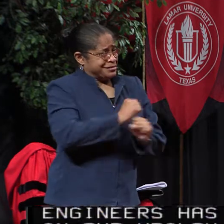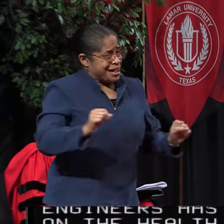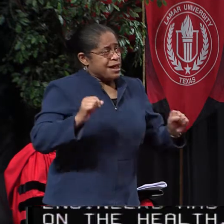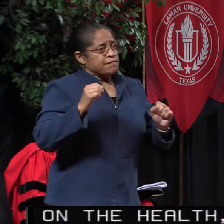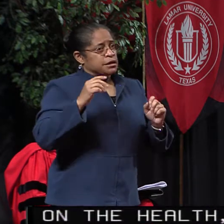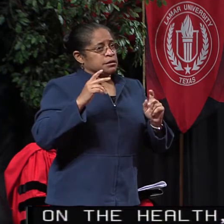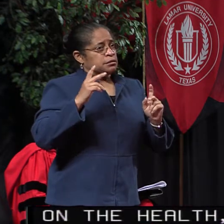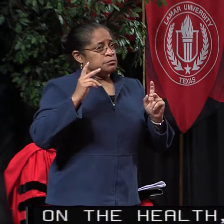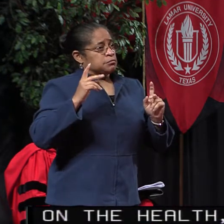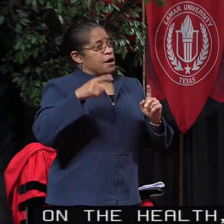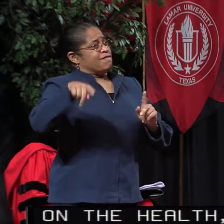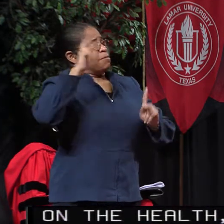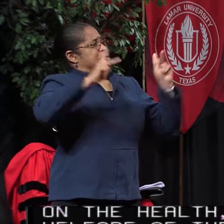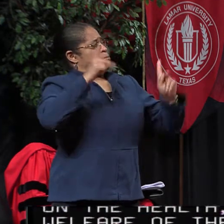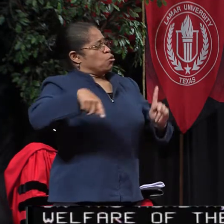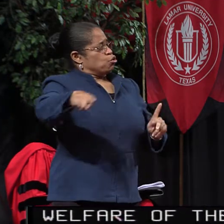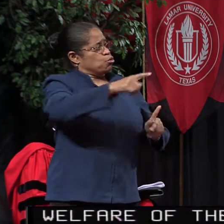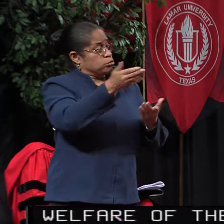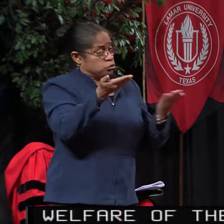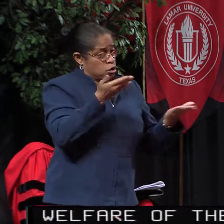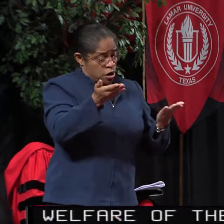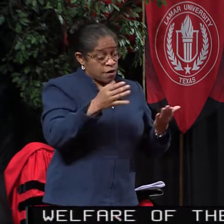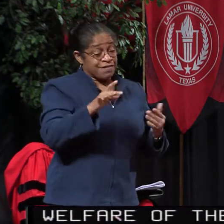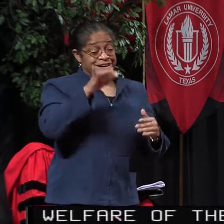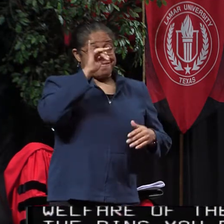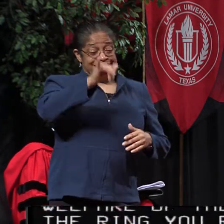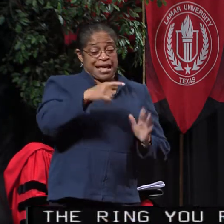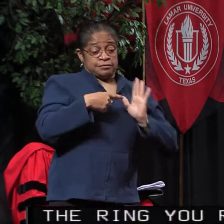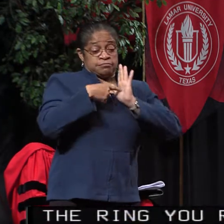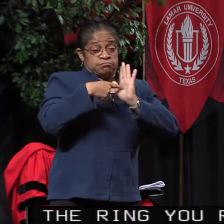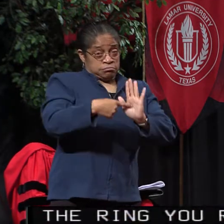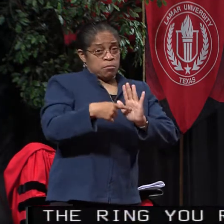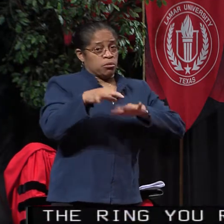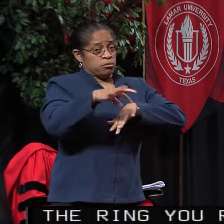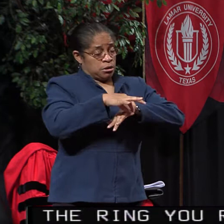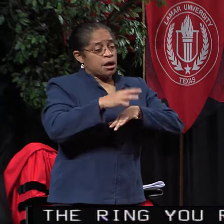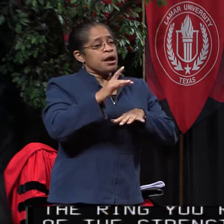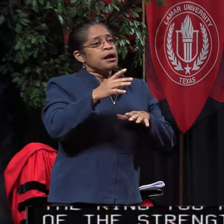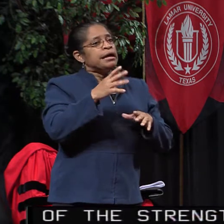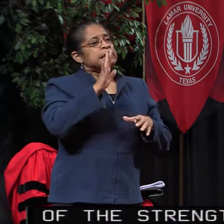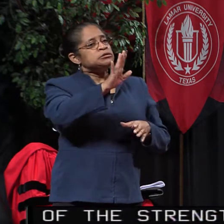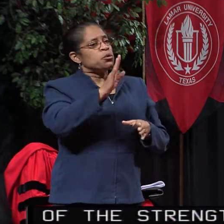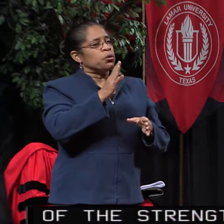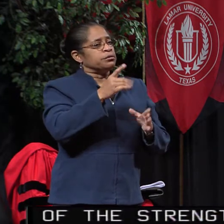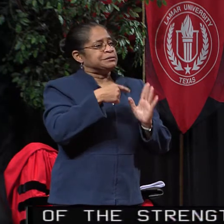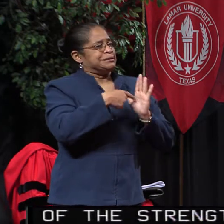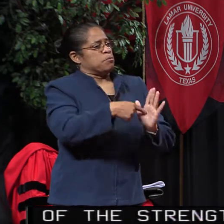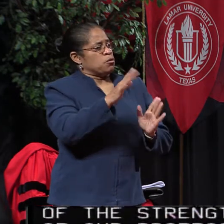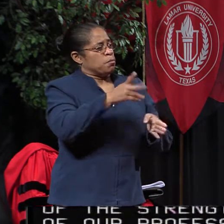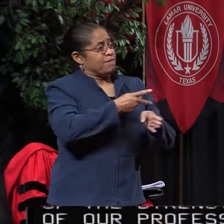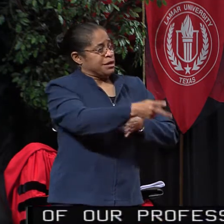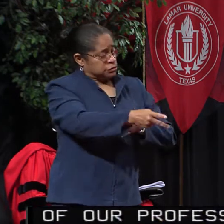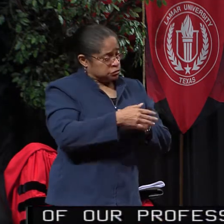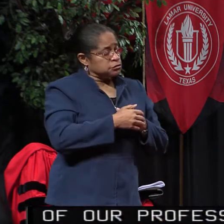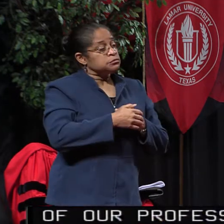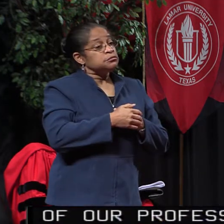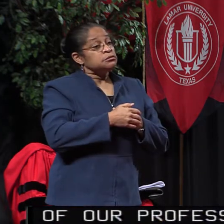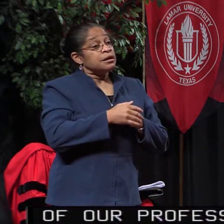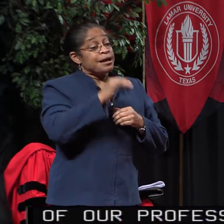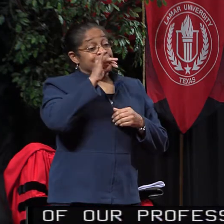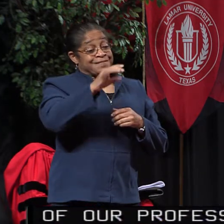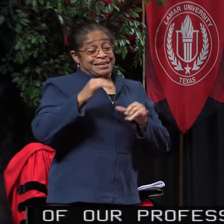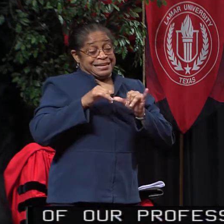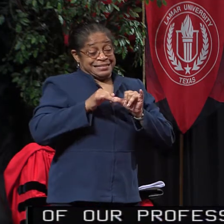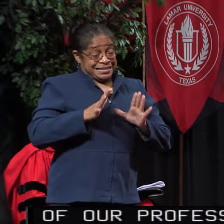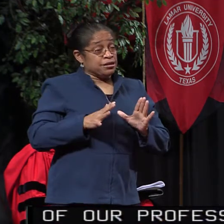serve. The ring you receive is a symbol of the strength and continuity of our profession. The engineer's ring says all who see